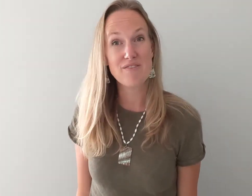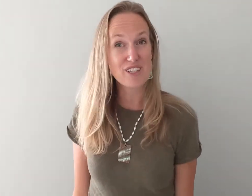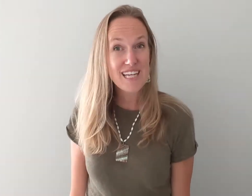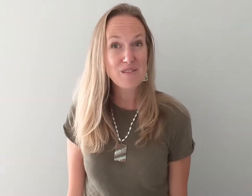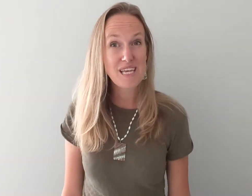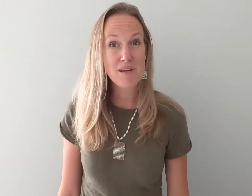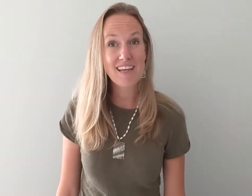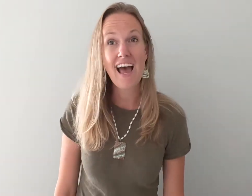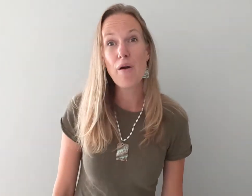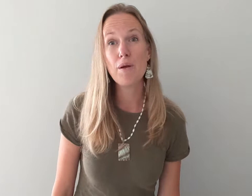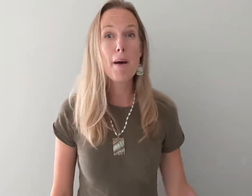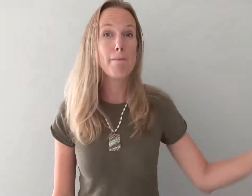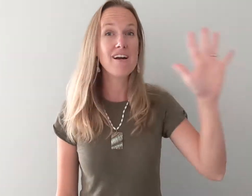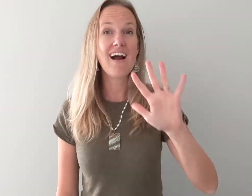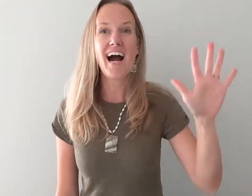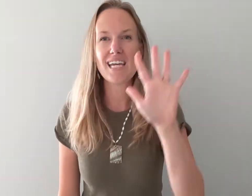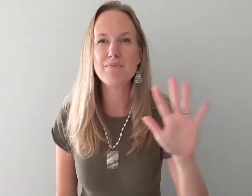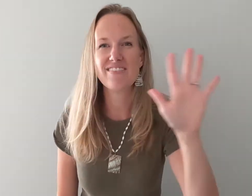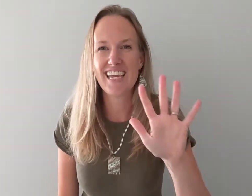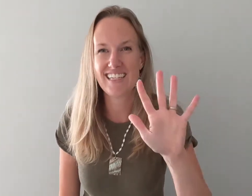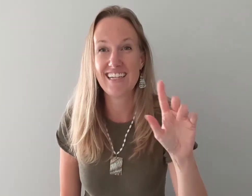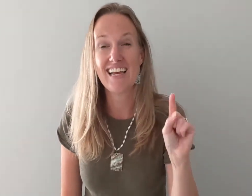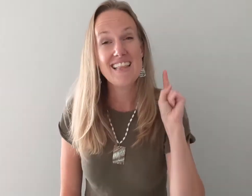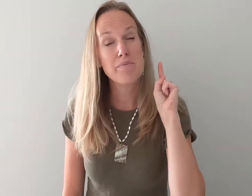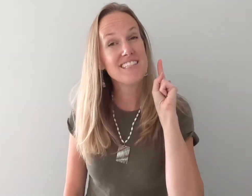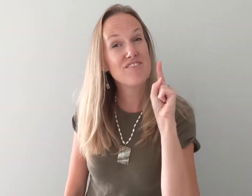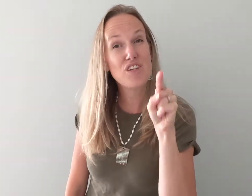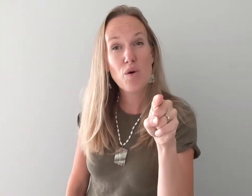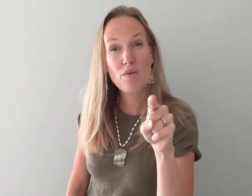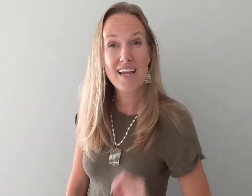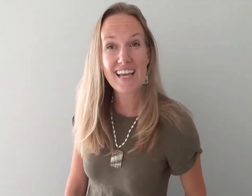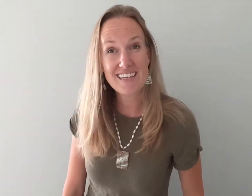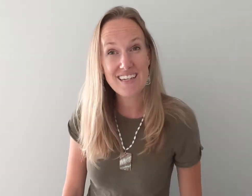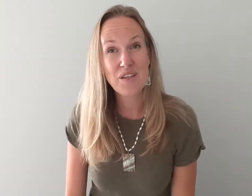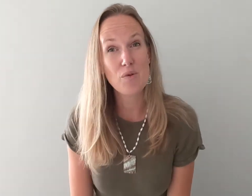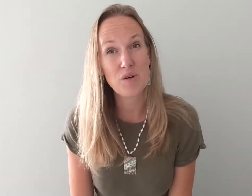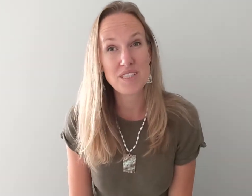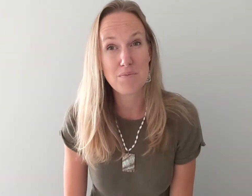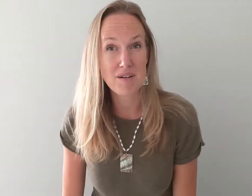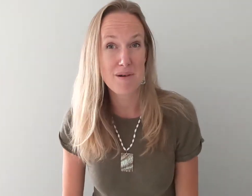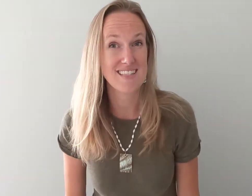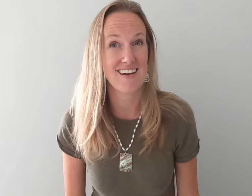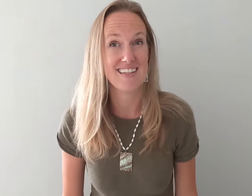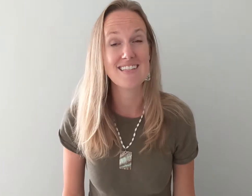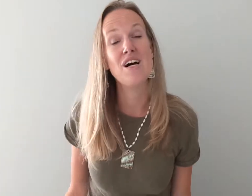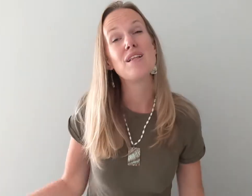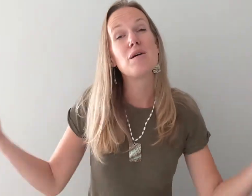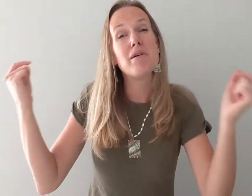first, housekeeping. Remember, I am left-handed. That means if you are right-handed, you are going to mirror my signs. Look below